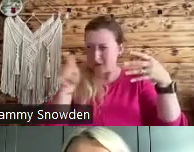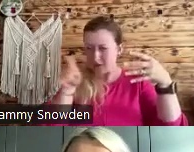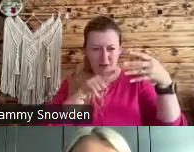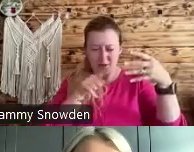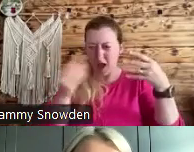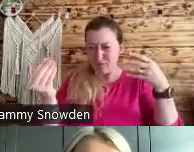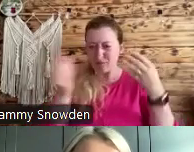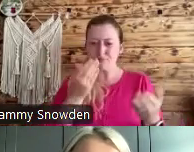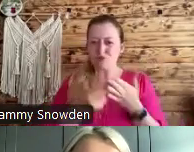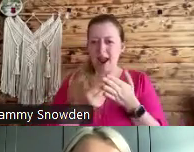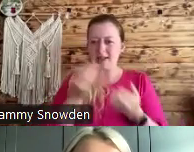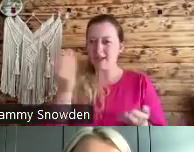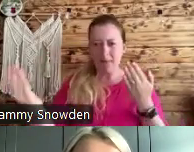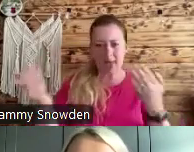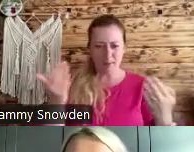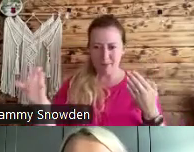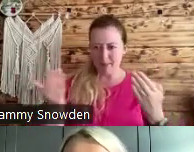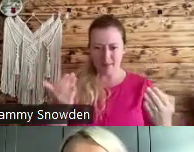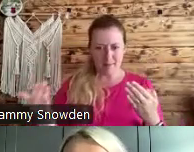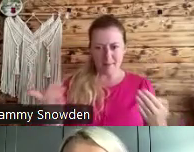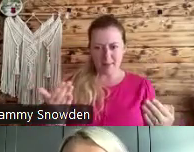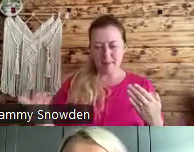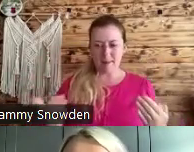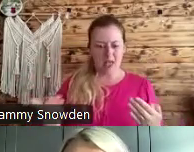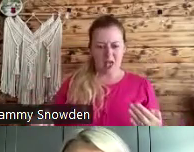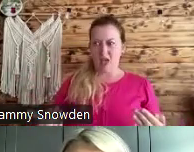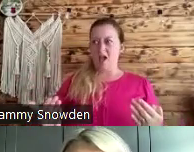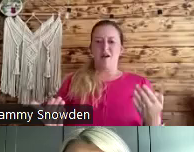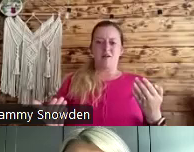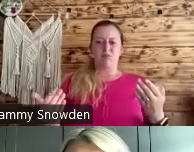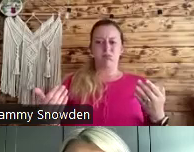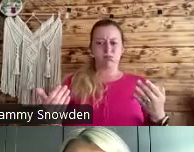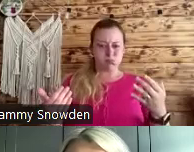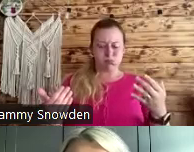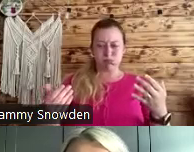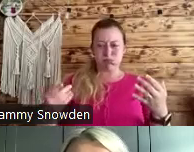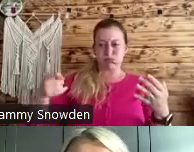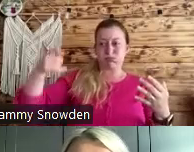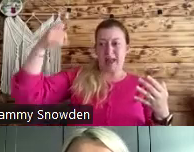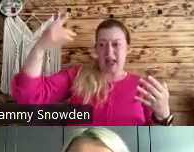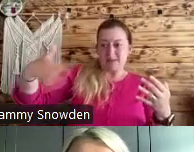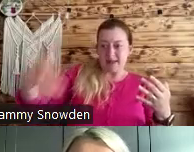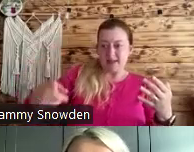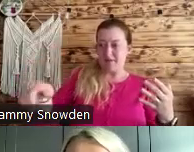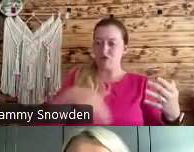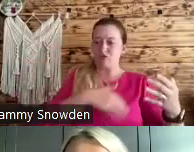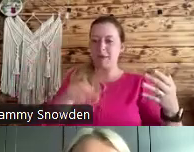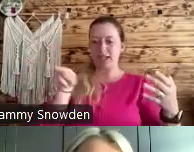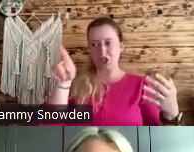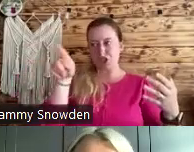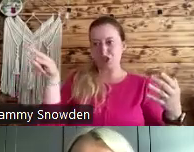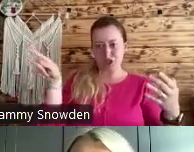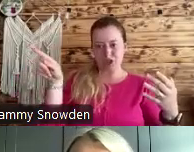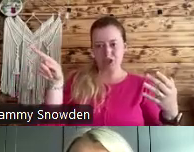Boyd Truman said was he actually worked with the guy who created the Lifelong Vitality Pack, and doTERRA don't